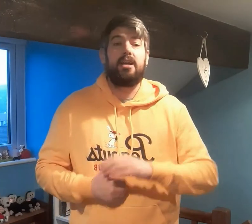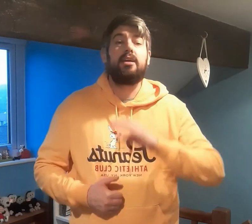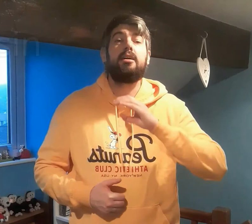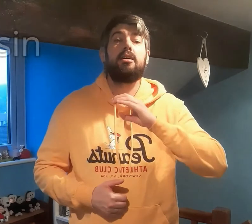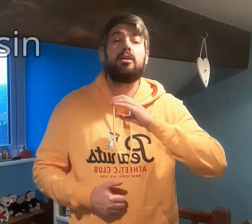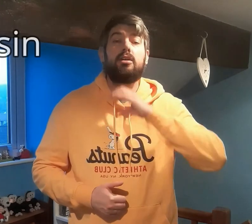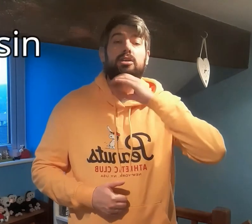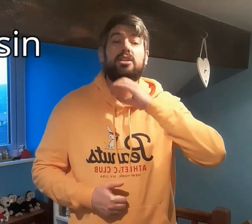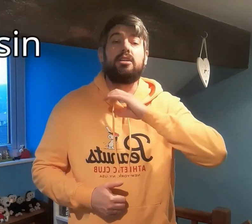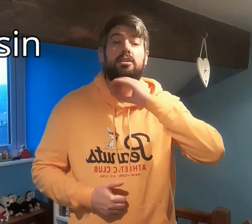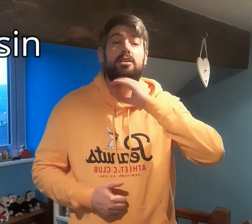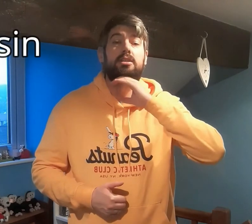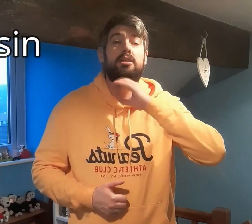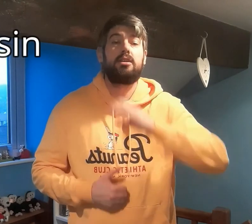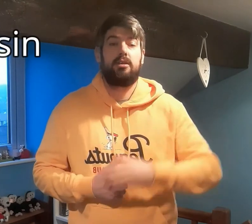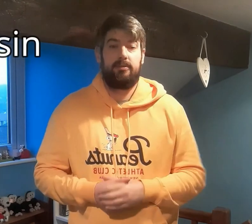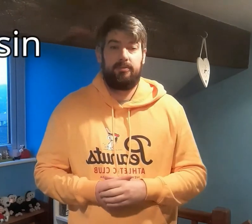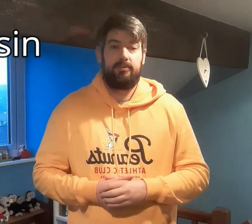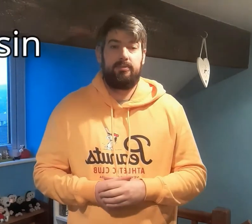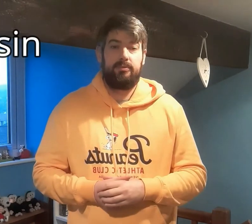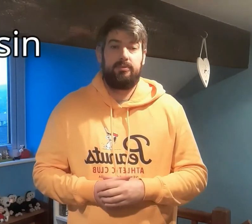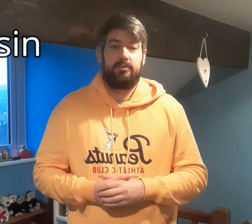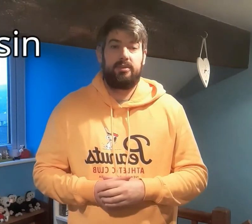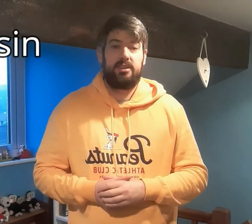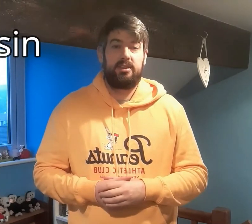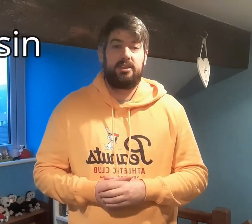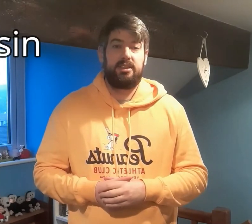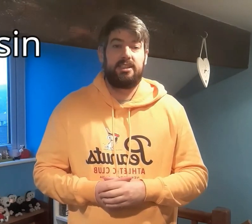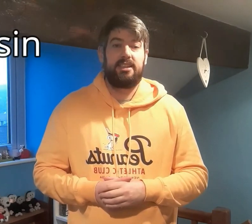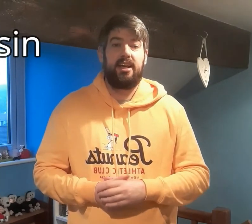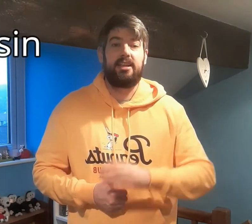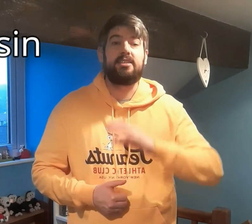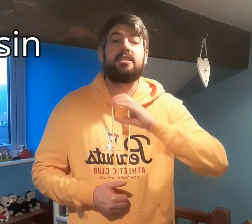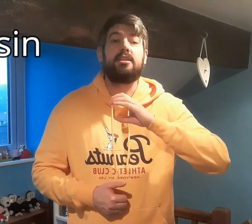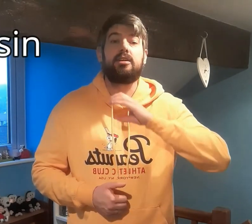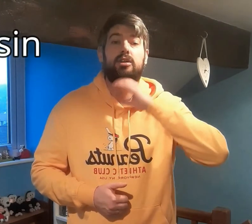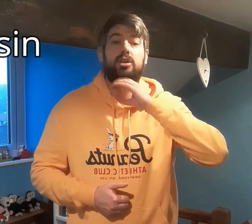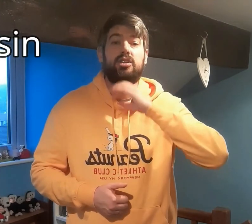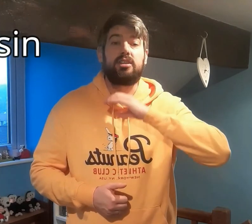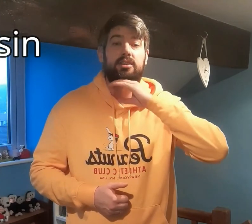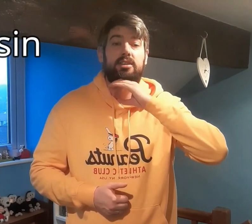cousin. So that sign is cousin.